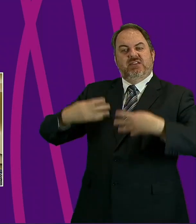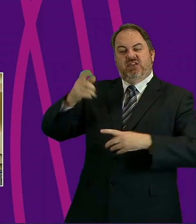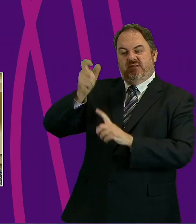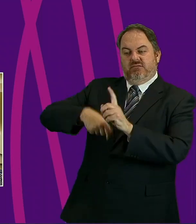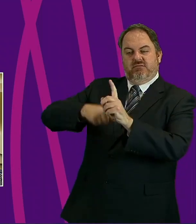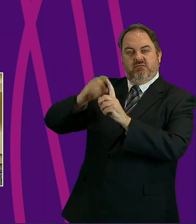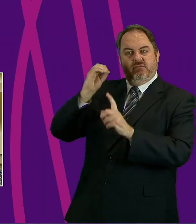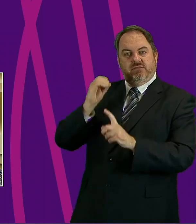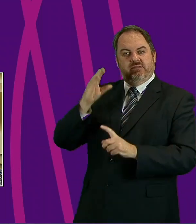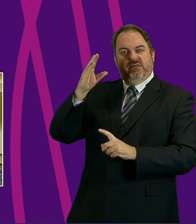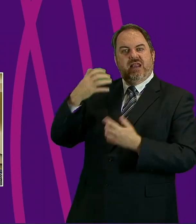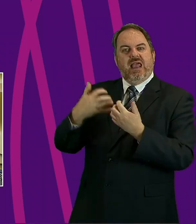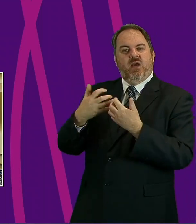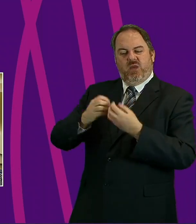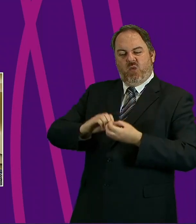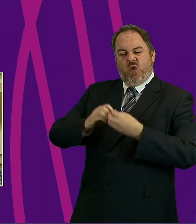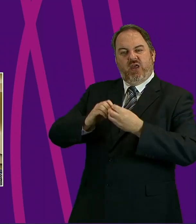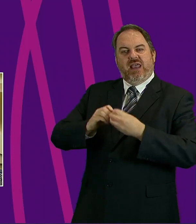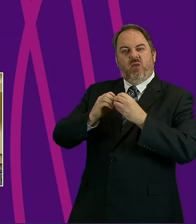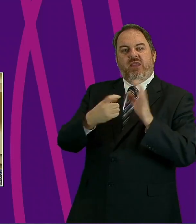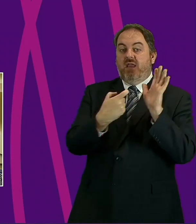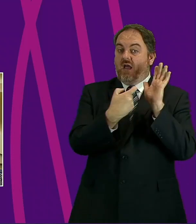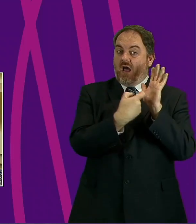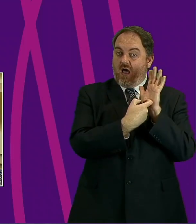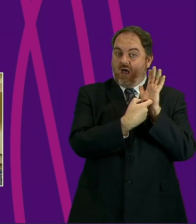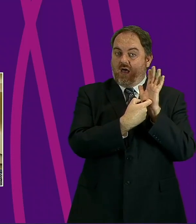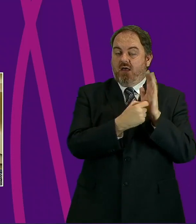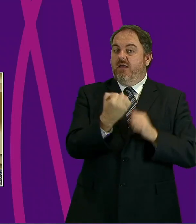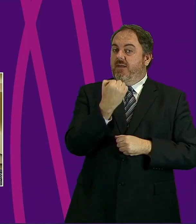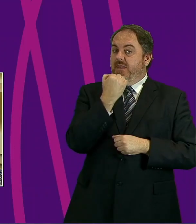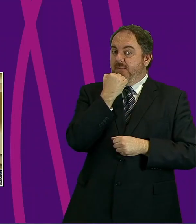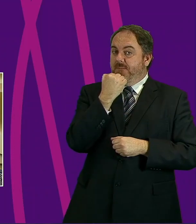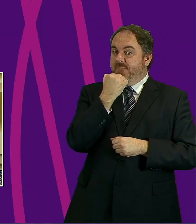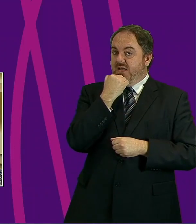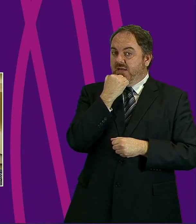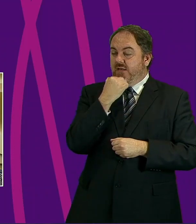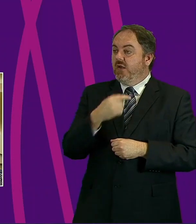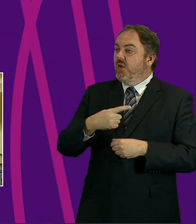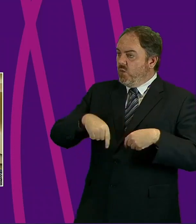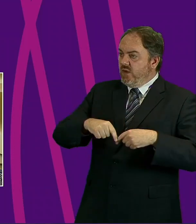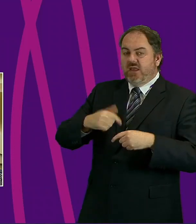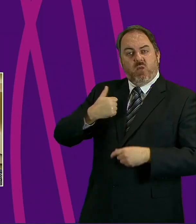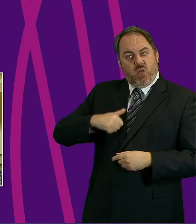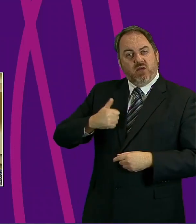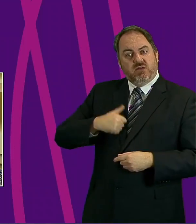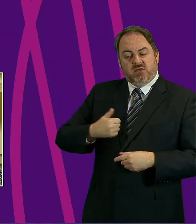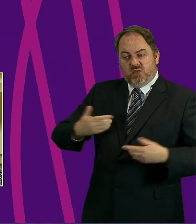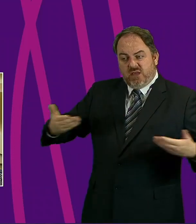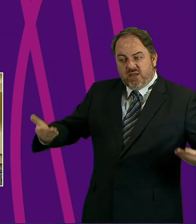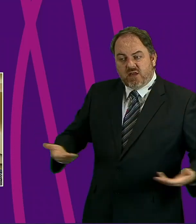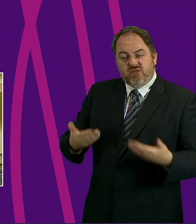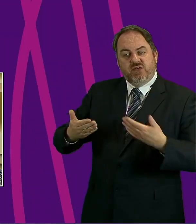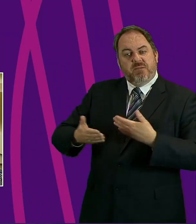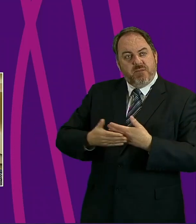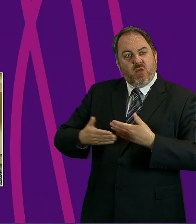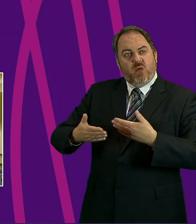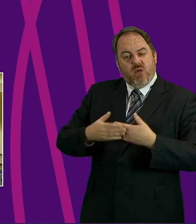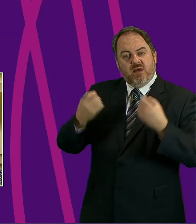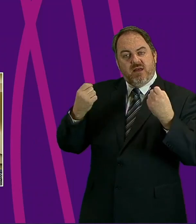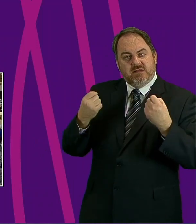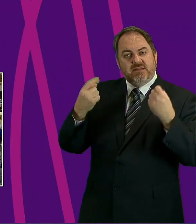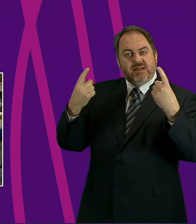number is calculated and the factors that are taken into account. So we will continue to try to aid that understanding as much as possible in as many ways as